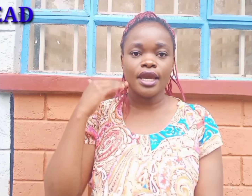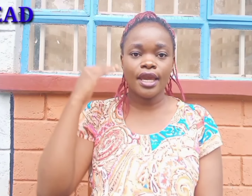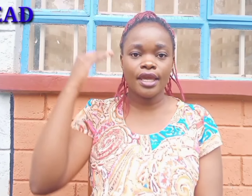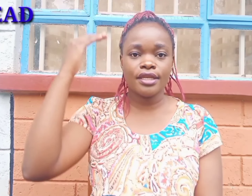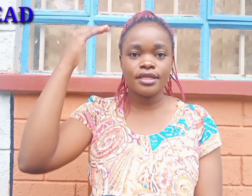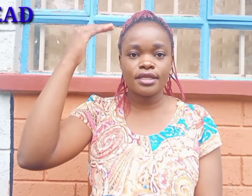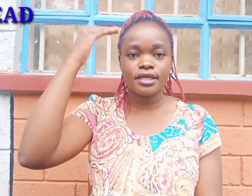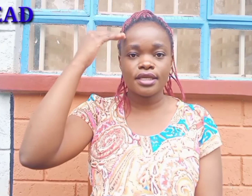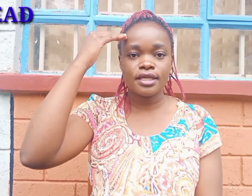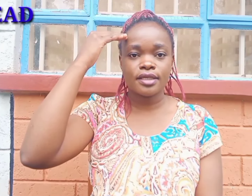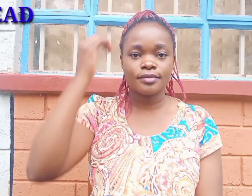Head.